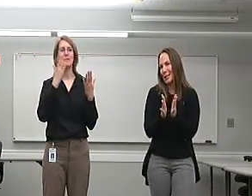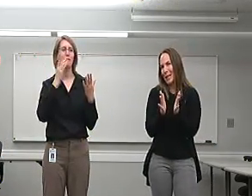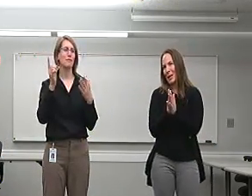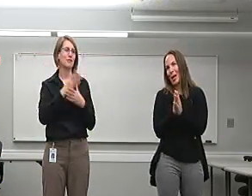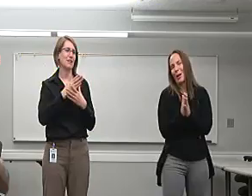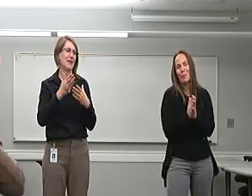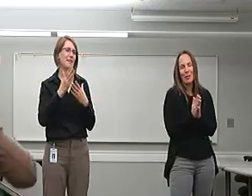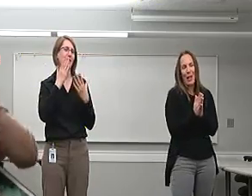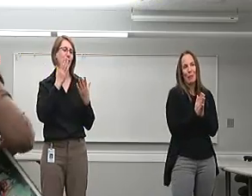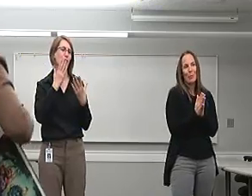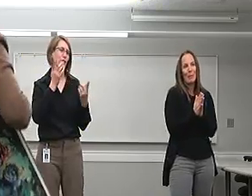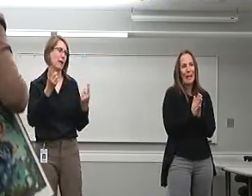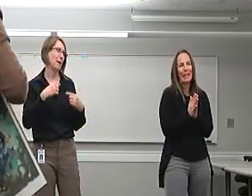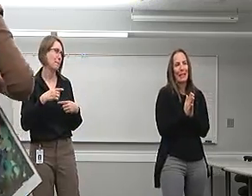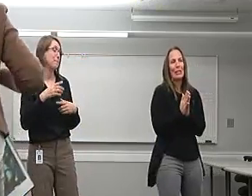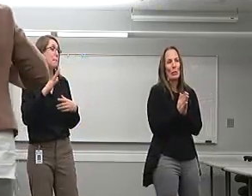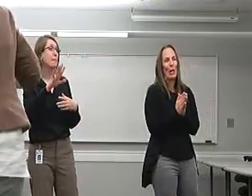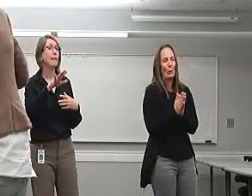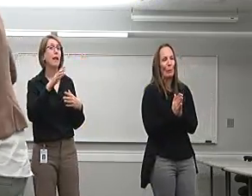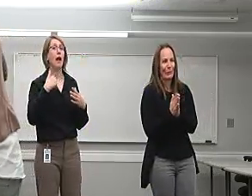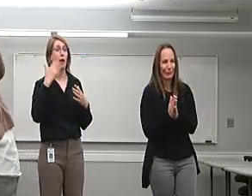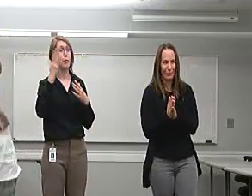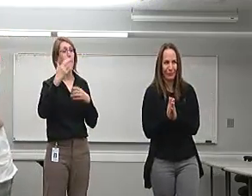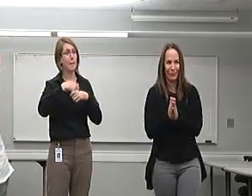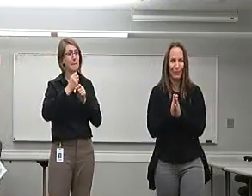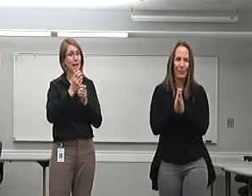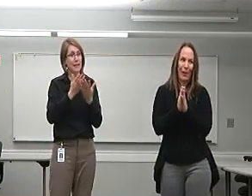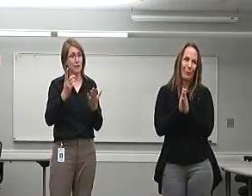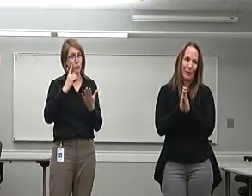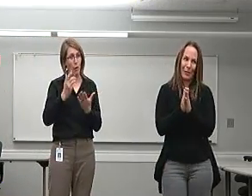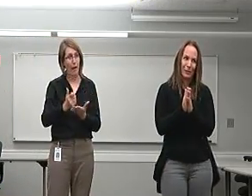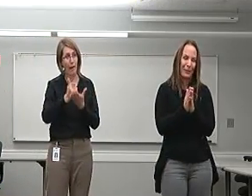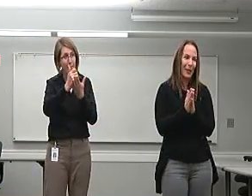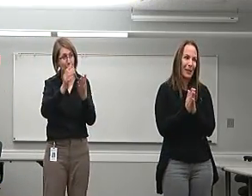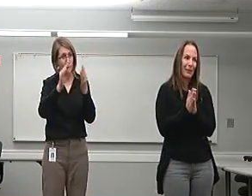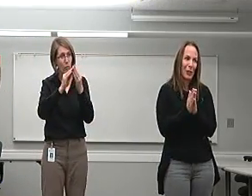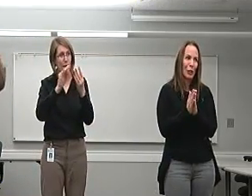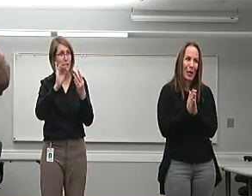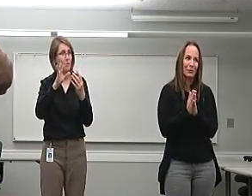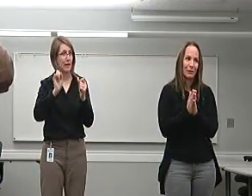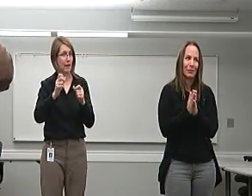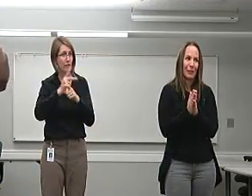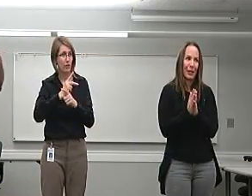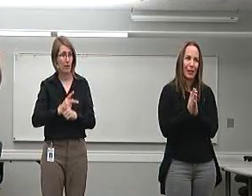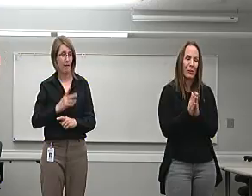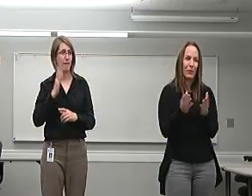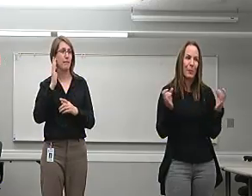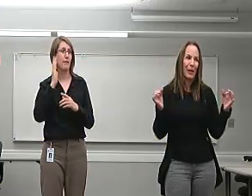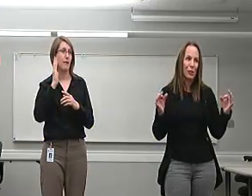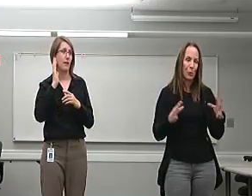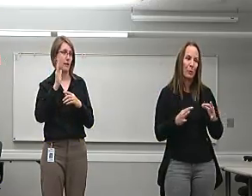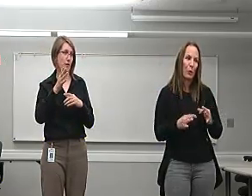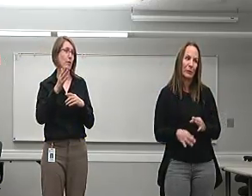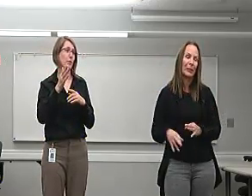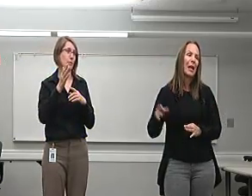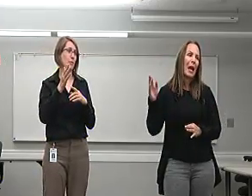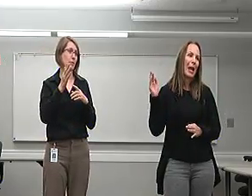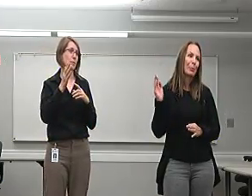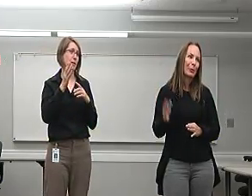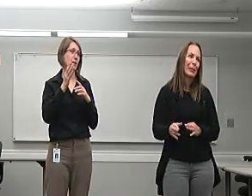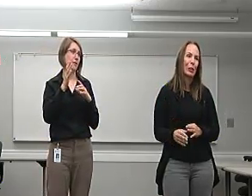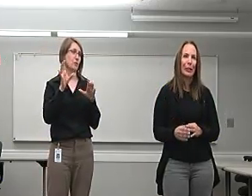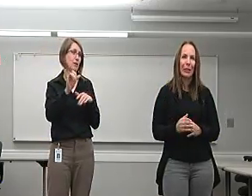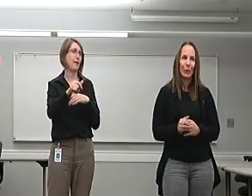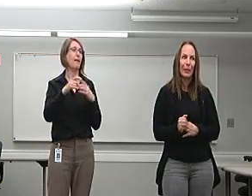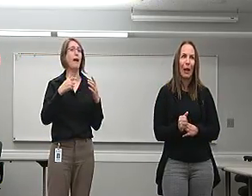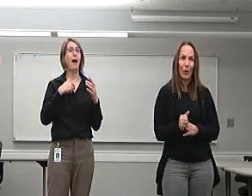I will make things to help. If I can figure it out, and your feedback is super important. I'm pretty good at going. We